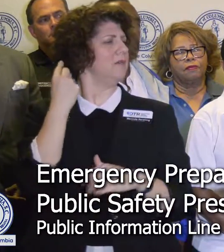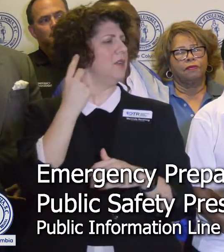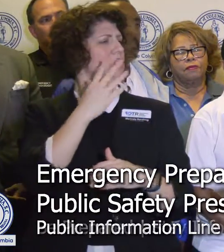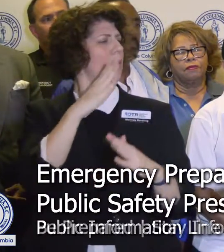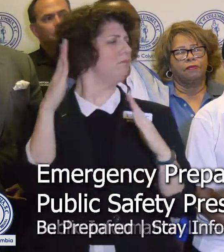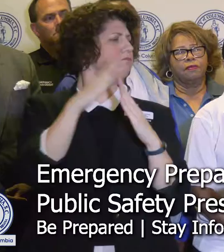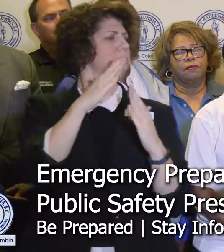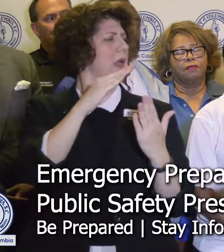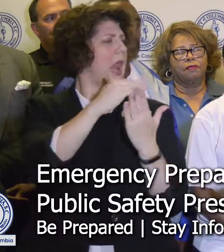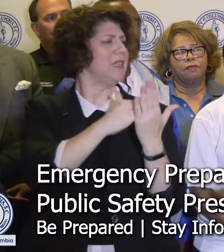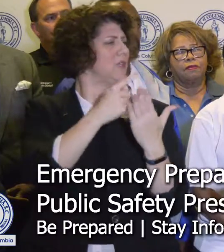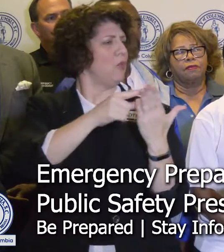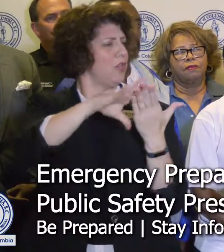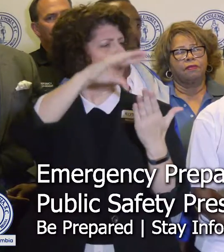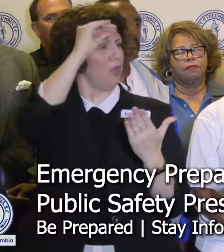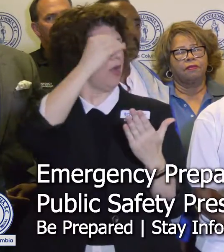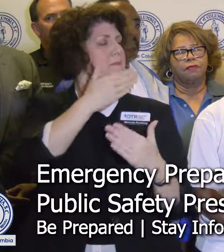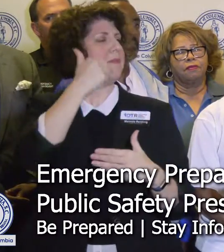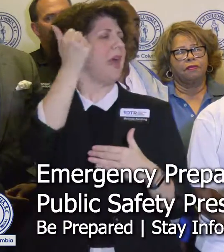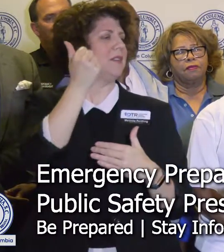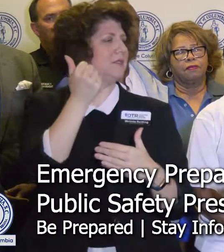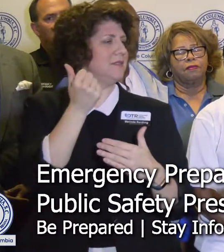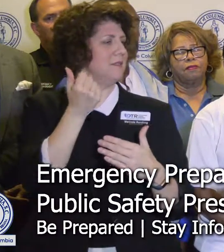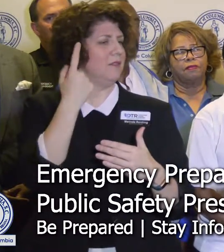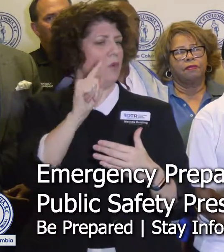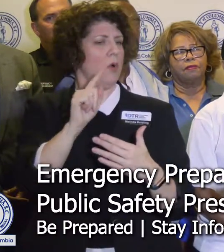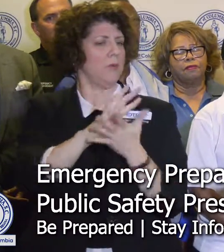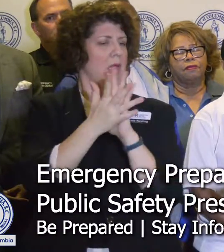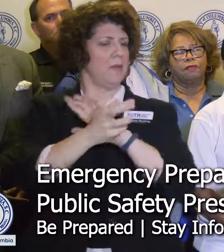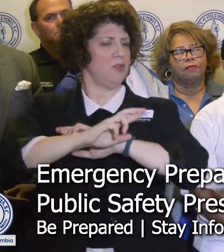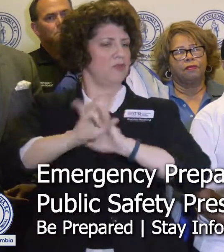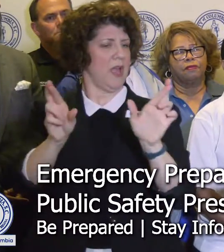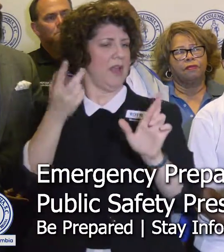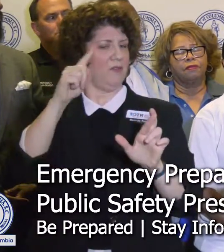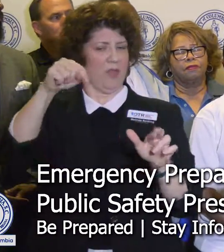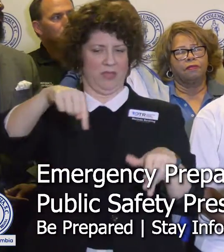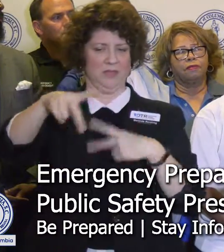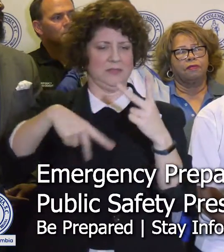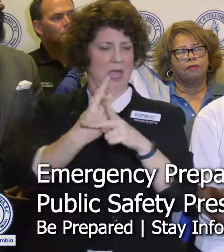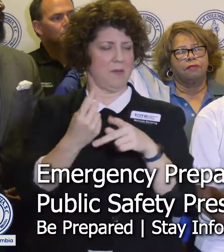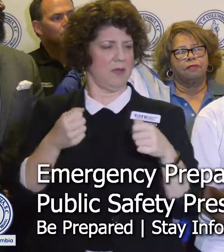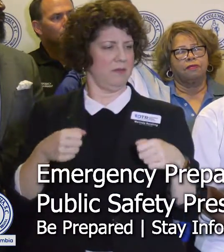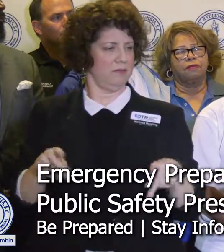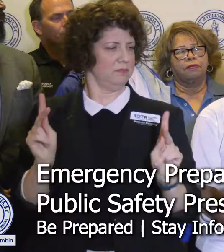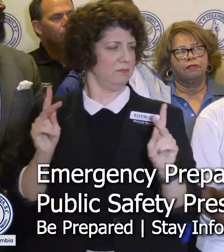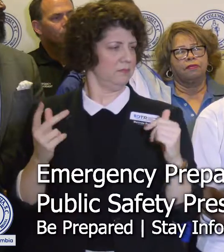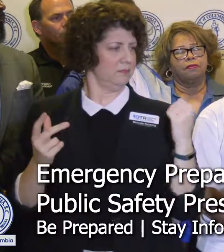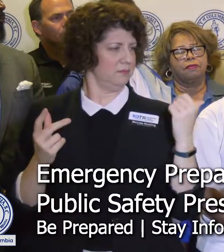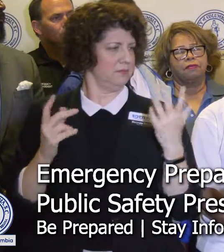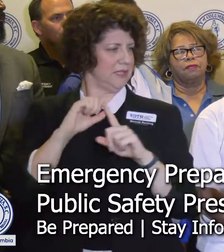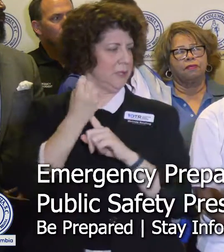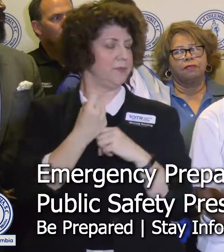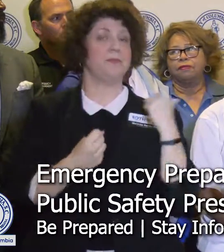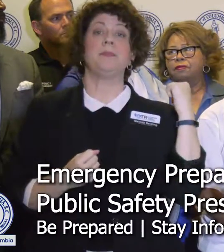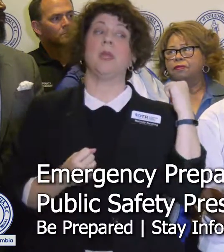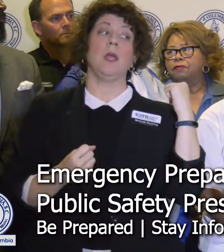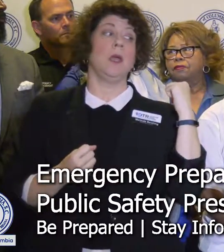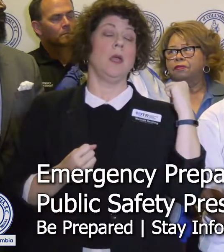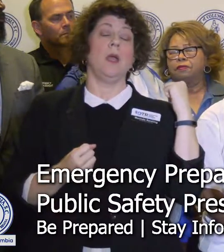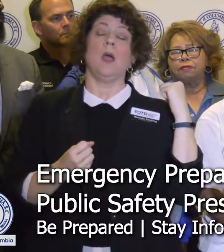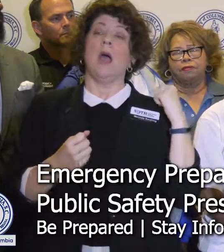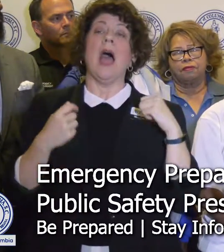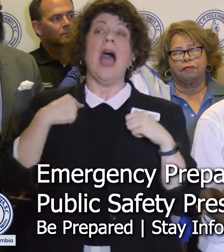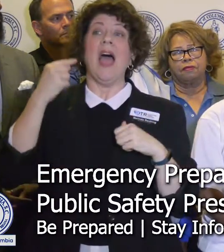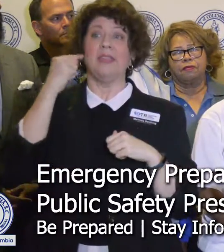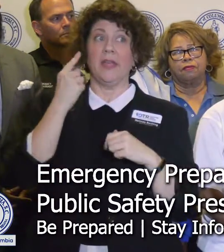applied to what we had to do in the preparation that went into today? Wow. I think several of the experts you've heard,